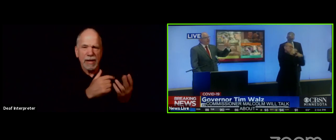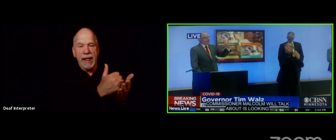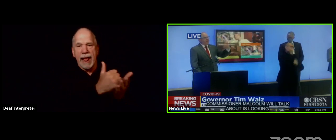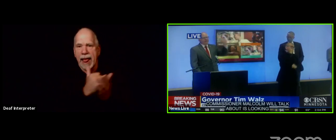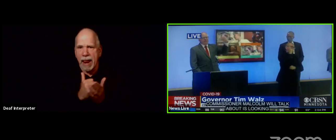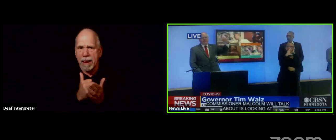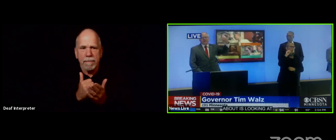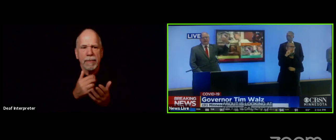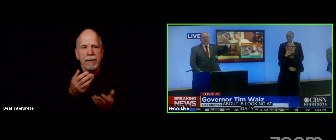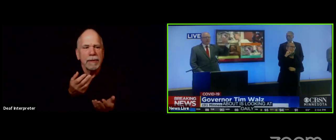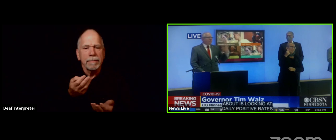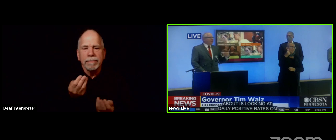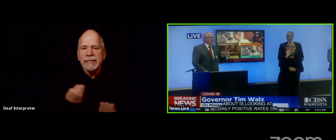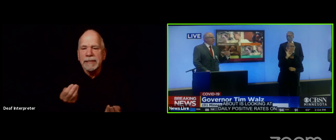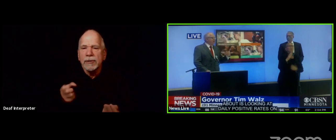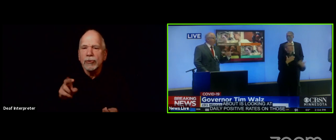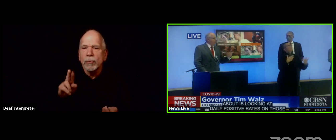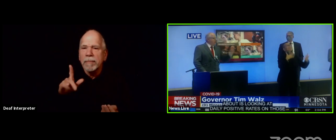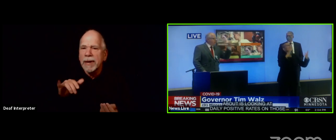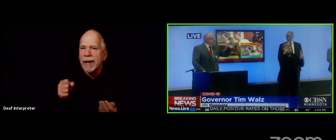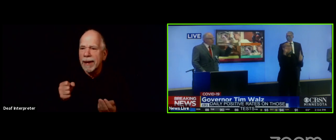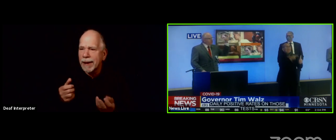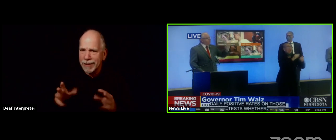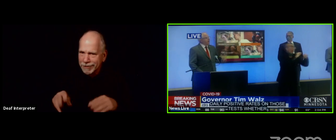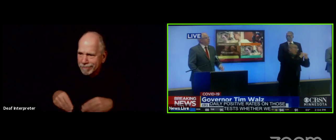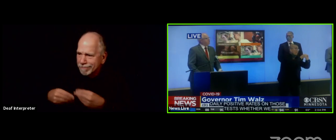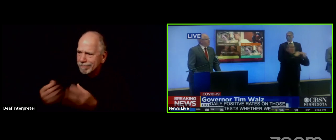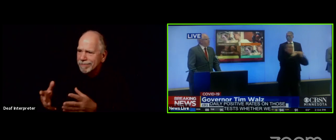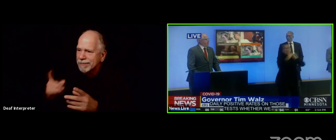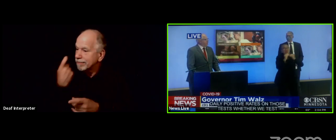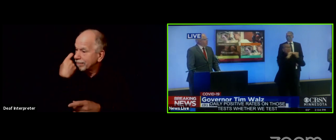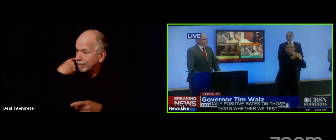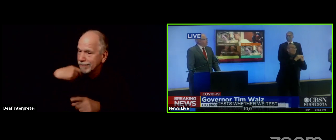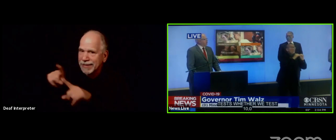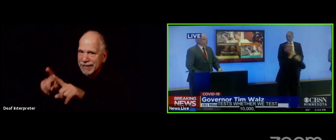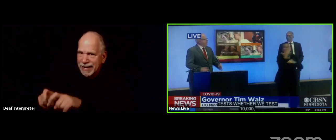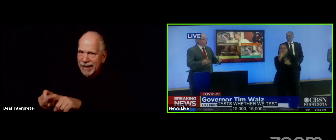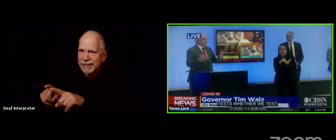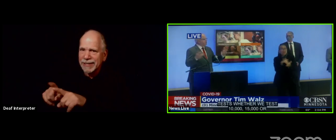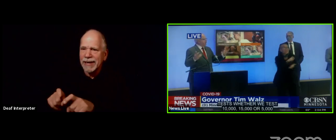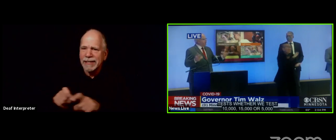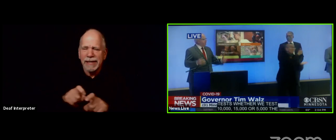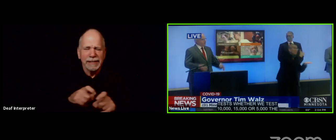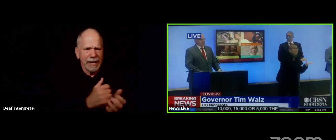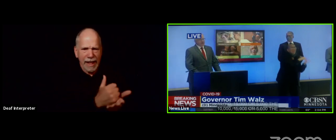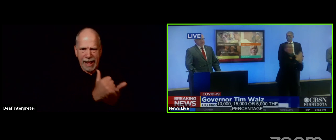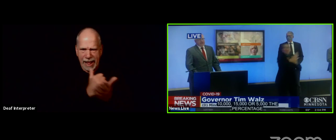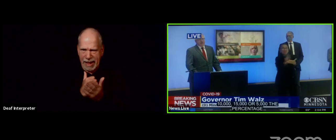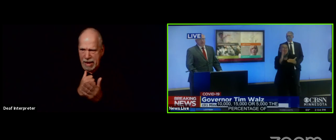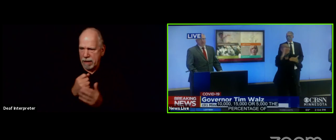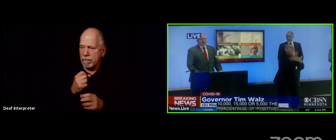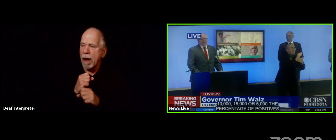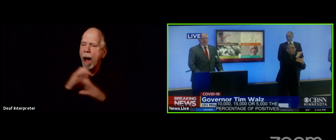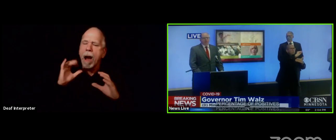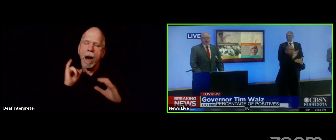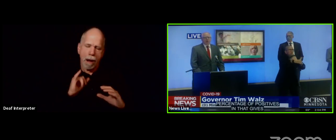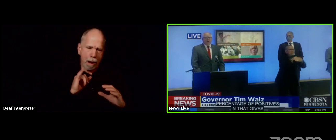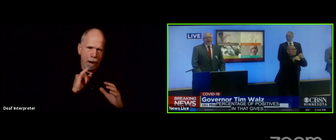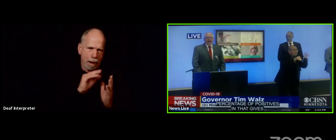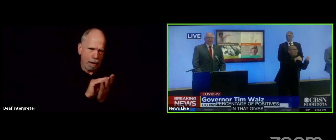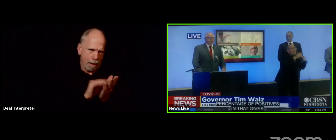10,000, 15,000, or 5,000, the percentage of positives in that gives us a good indication of the spread of this. Today, we are at about